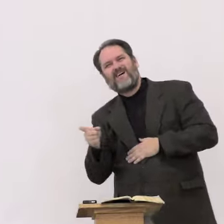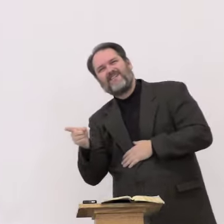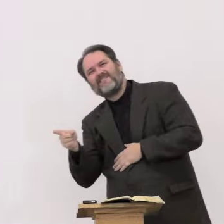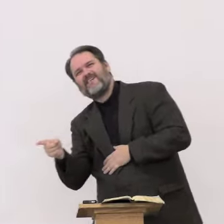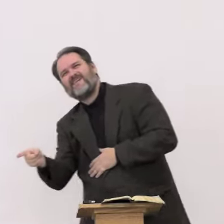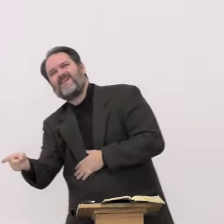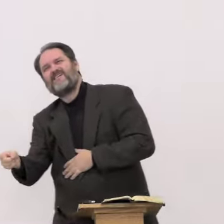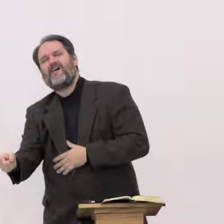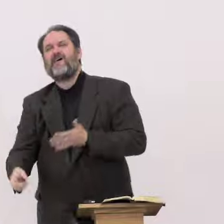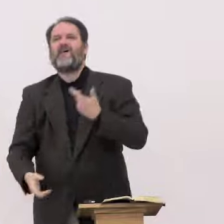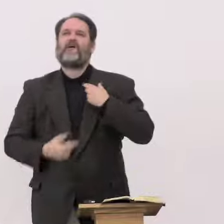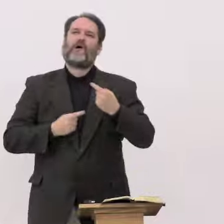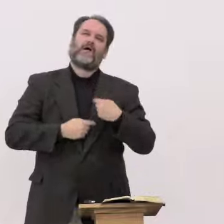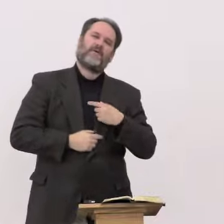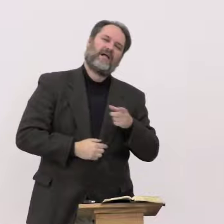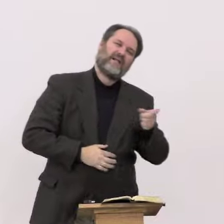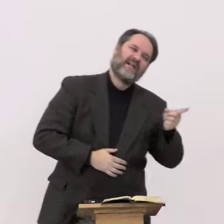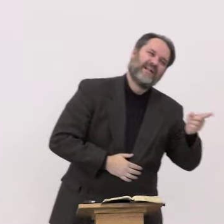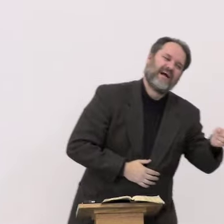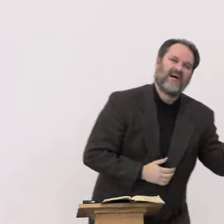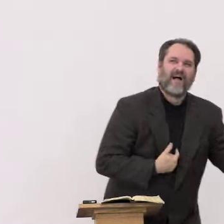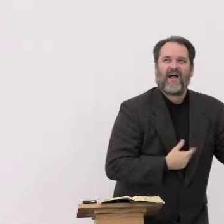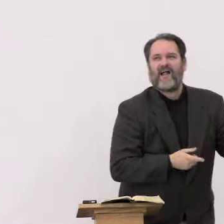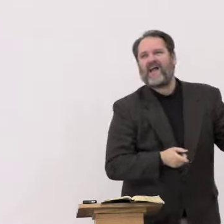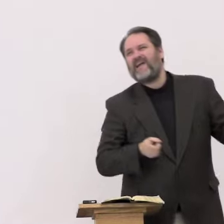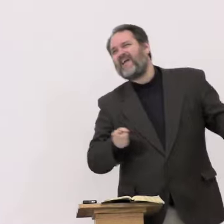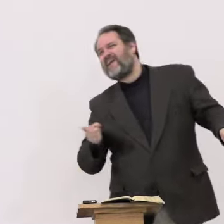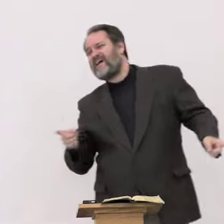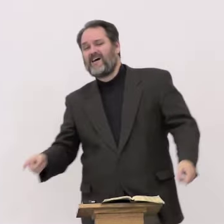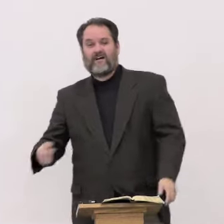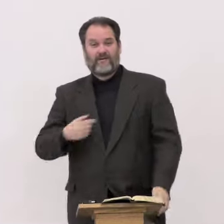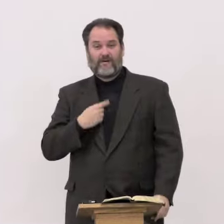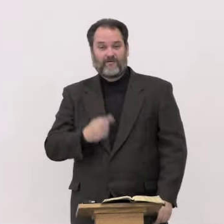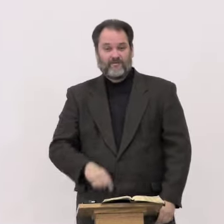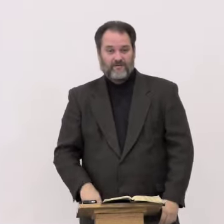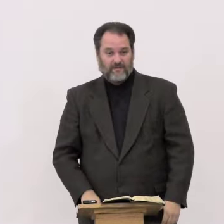Struggling sin. I really like this. And I really like this.